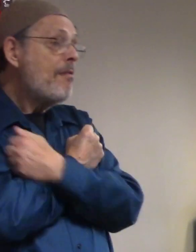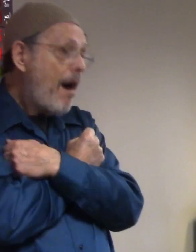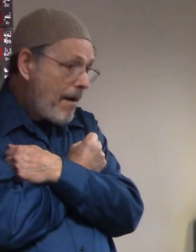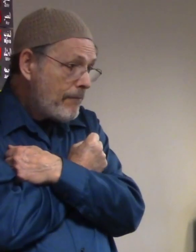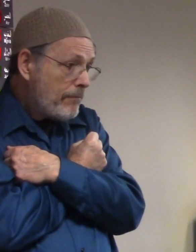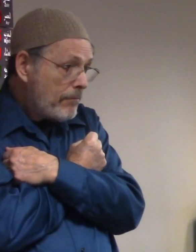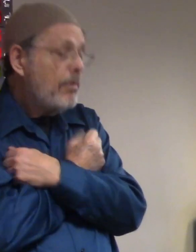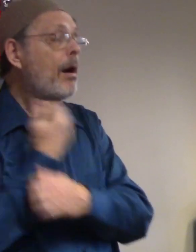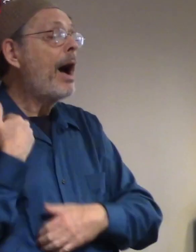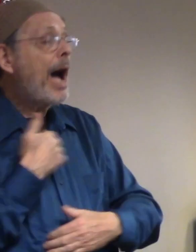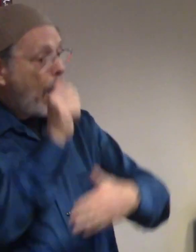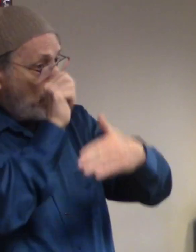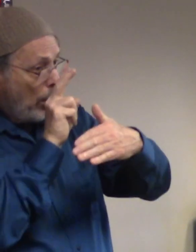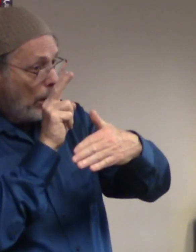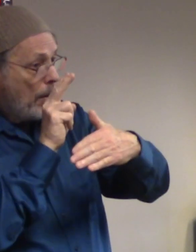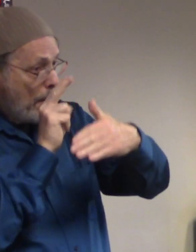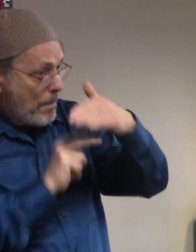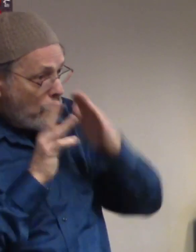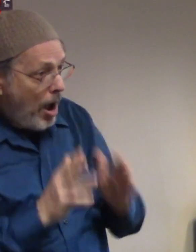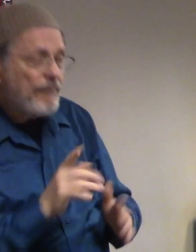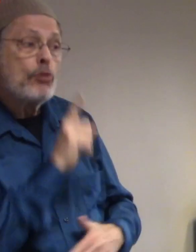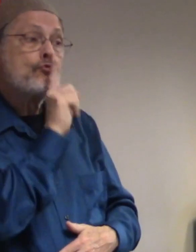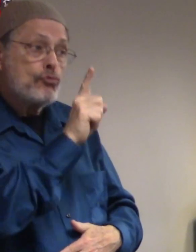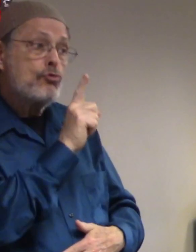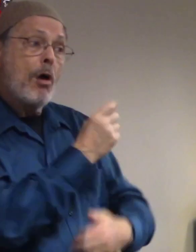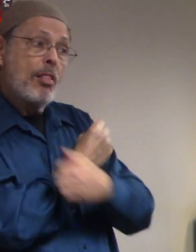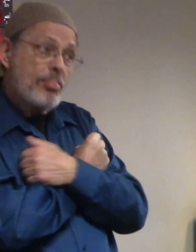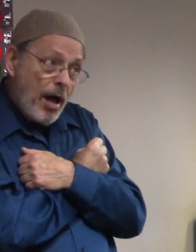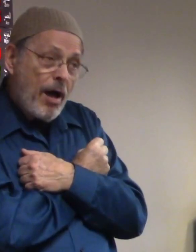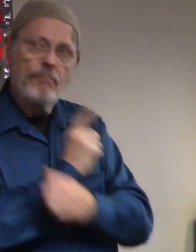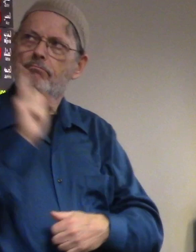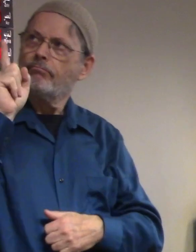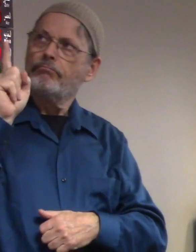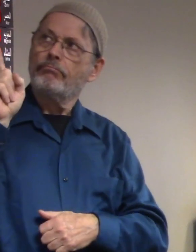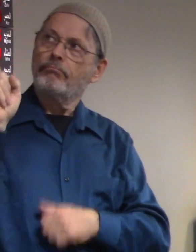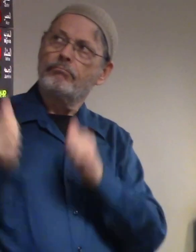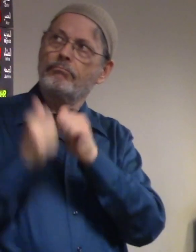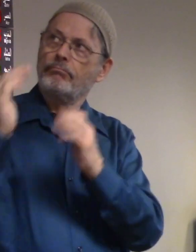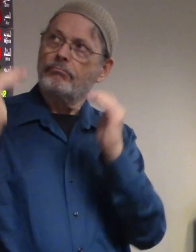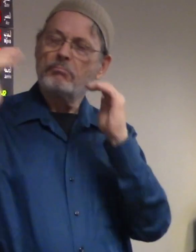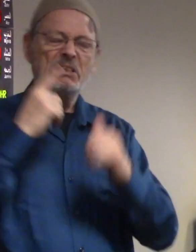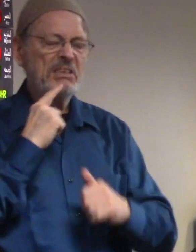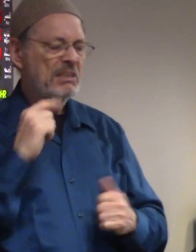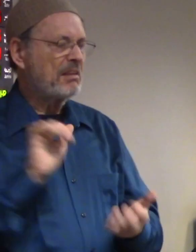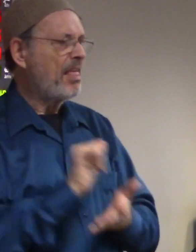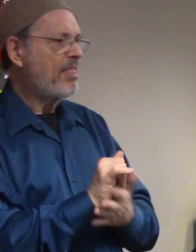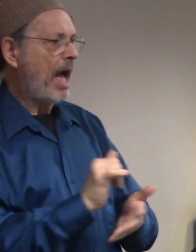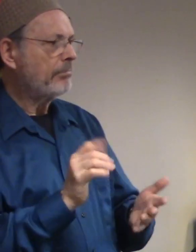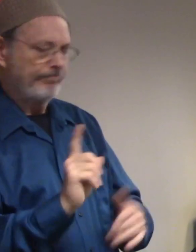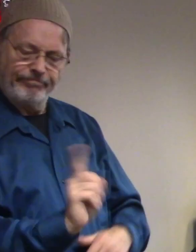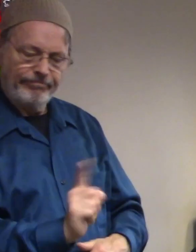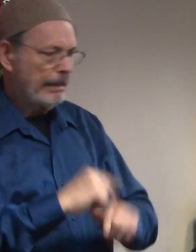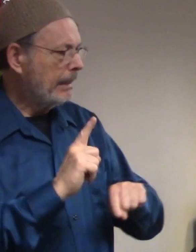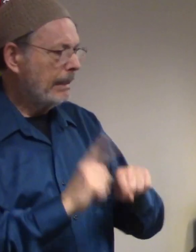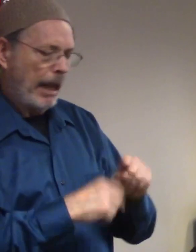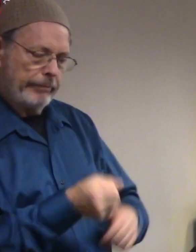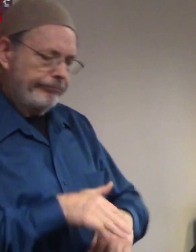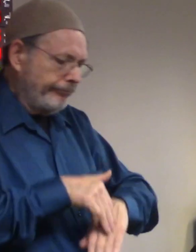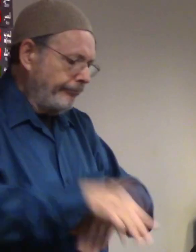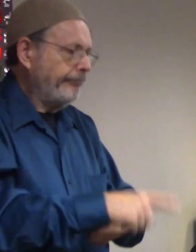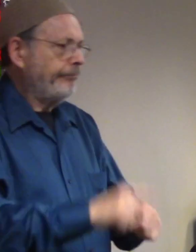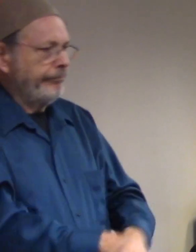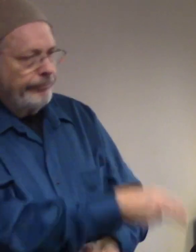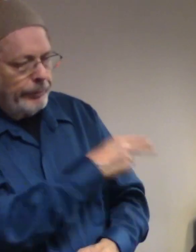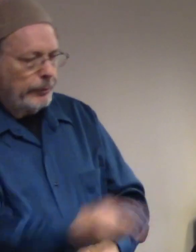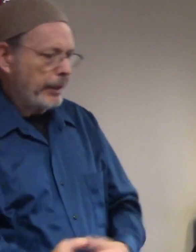wasallam, and we're talking about true love, Allah subhanahu wa ta'ala says that the fire of Jahannam becomes haram on that person out of love as Habib